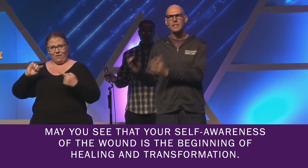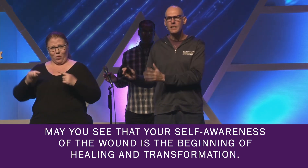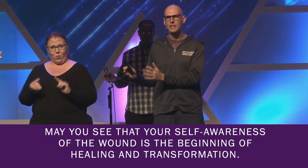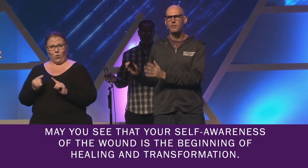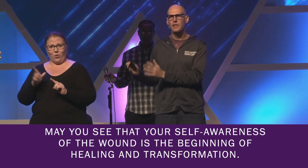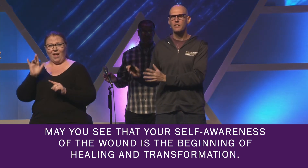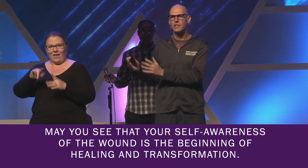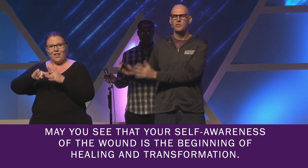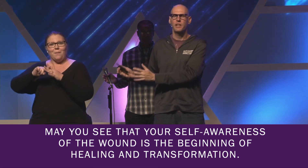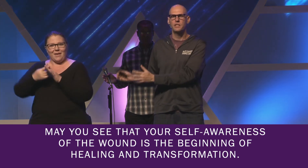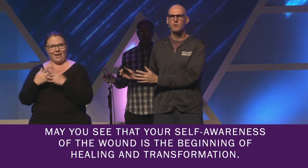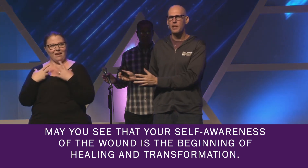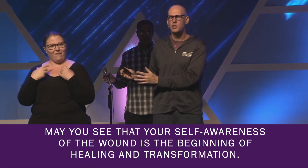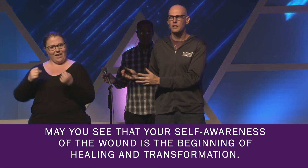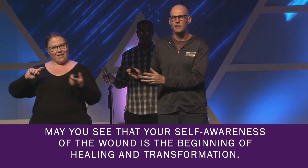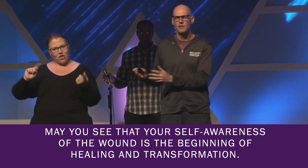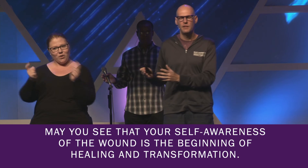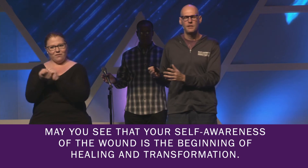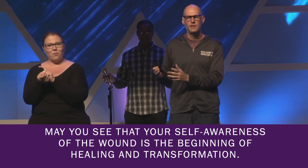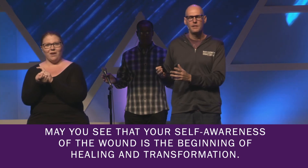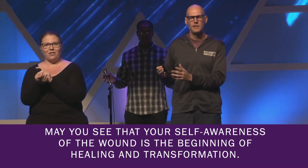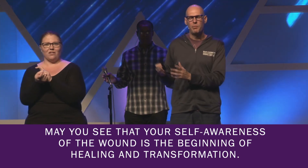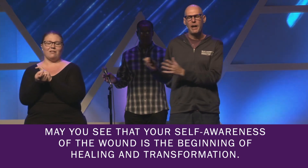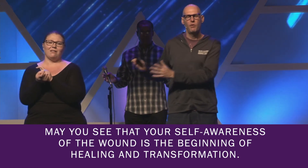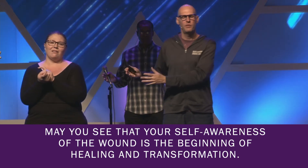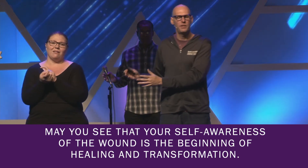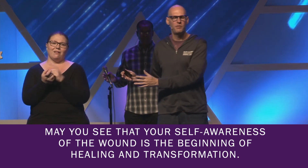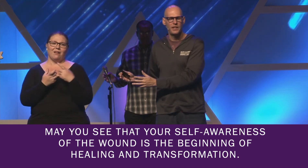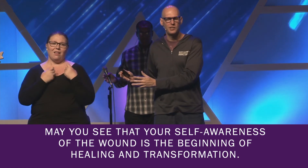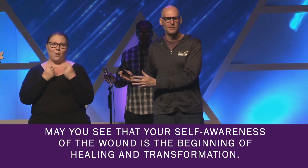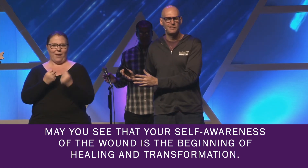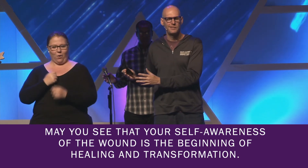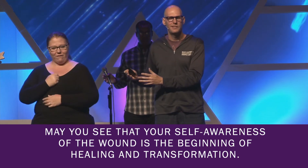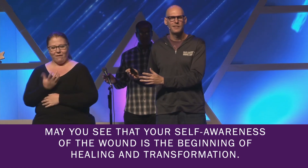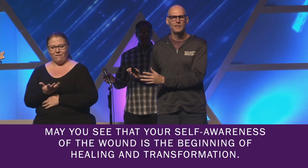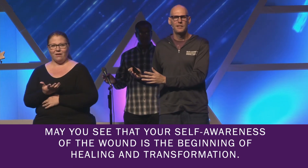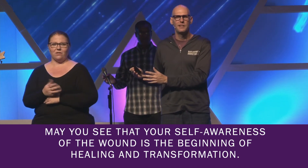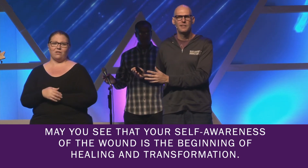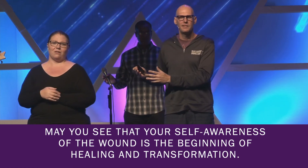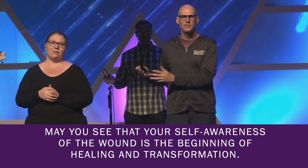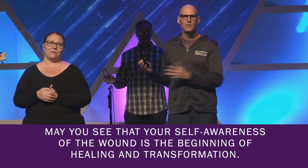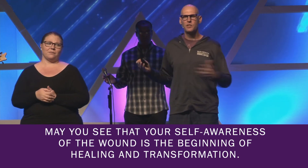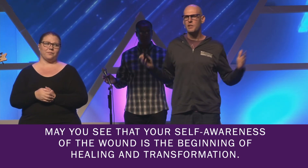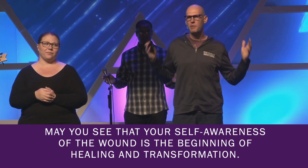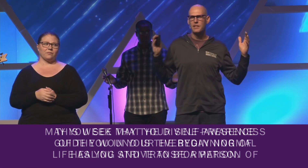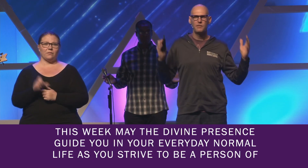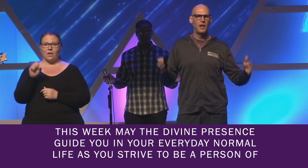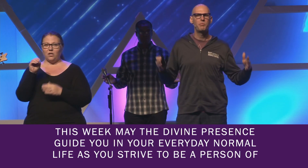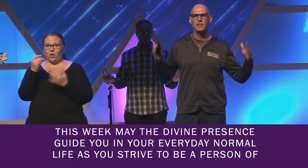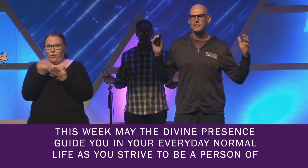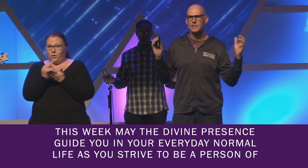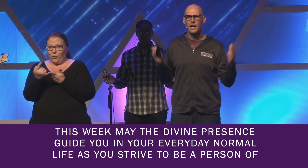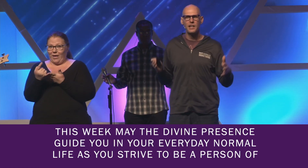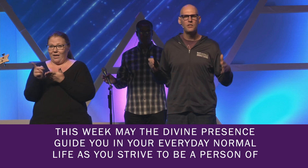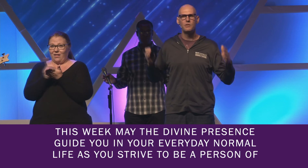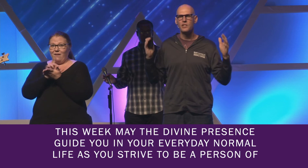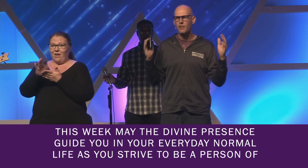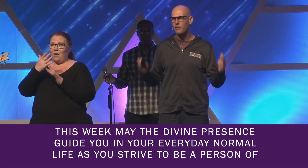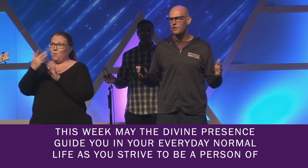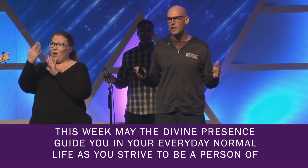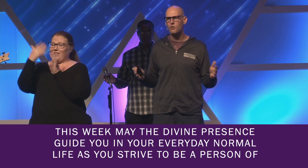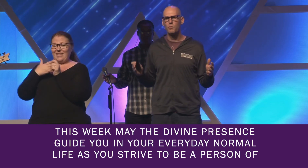the beginning of healing and transformation, the power of confession. And so this week, may the divine presence guide